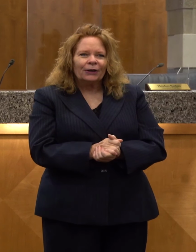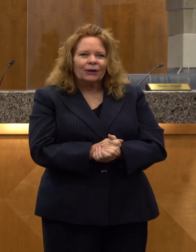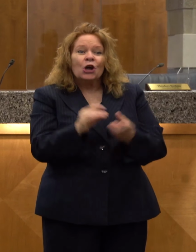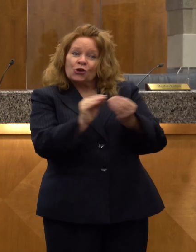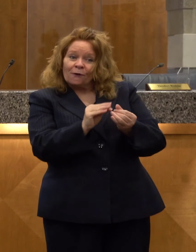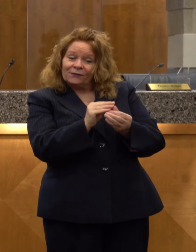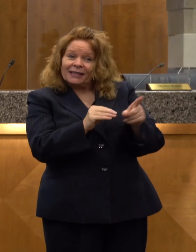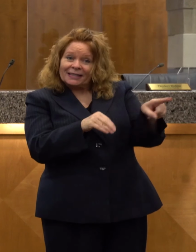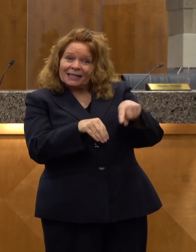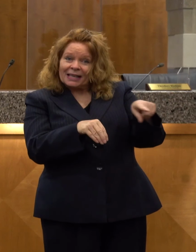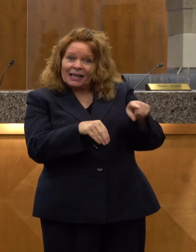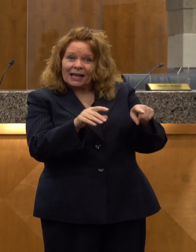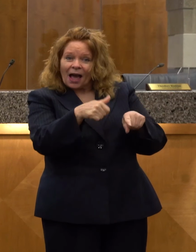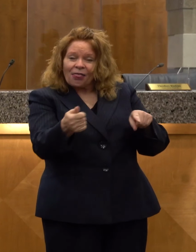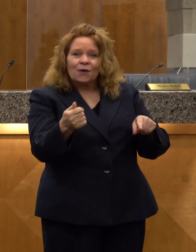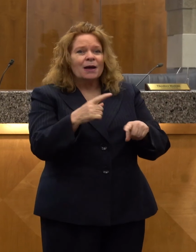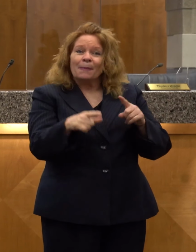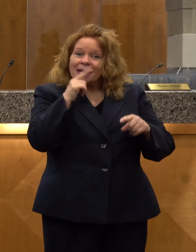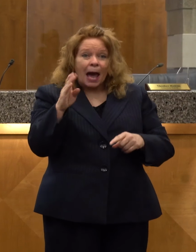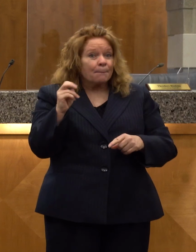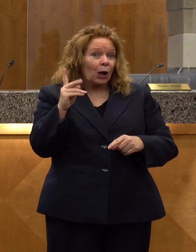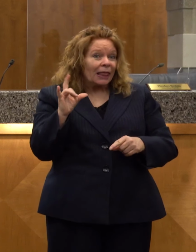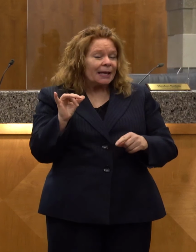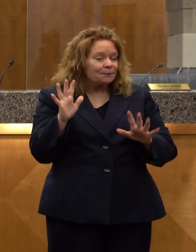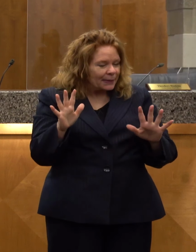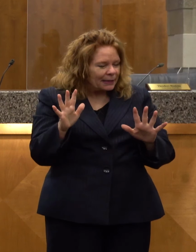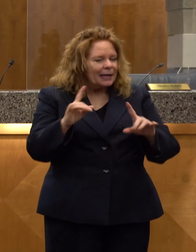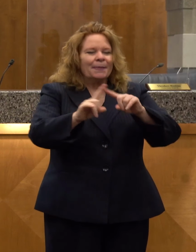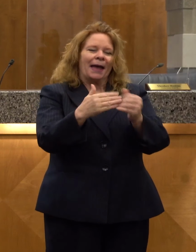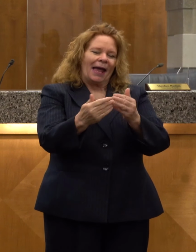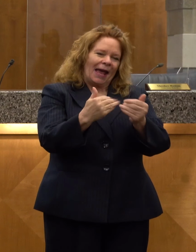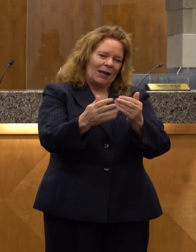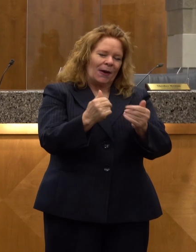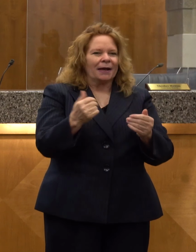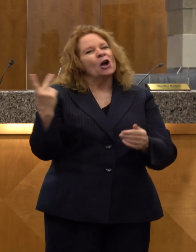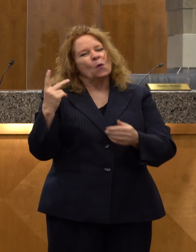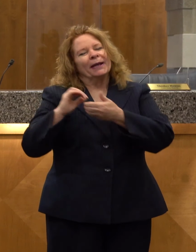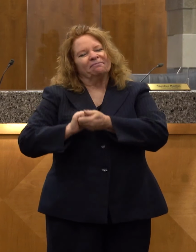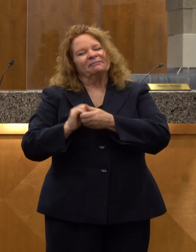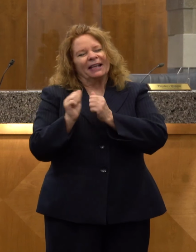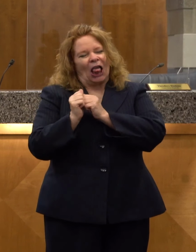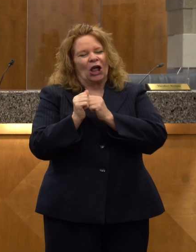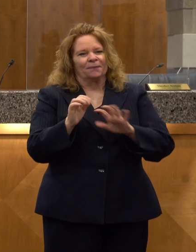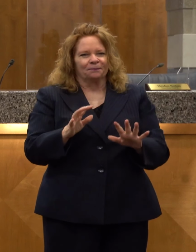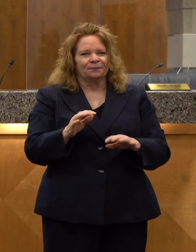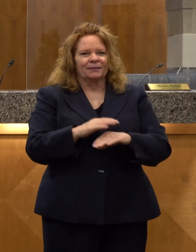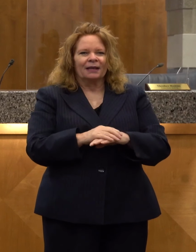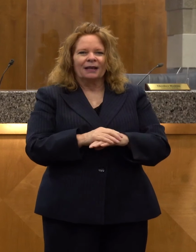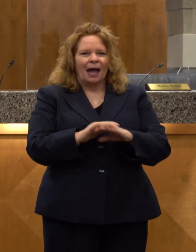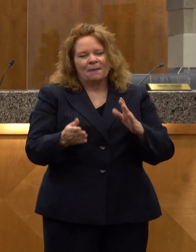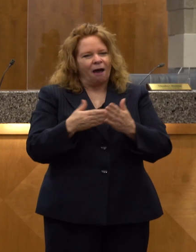You're taking care of Ferguson. You're not going to take care of Berkeley? But anyway, so we get along, okay? I know how to play the